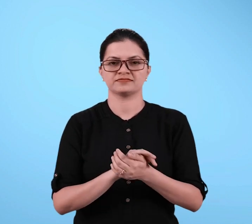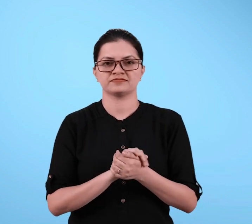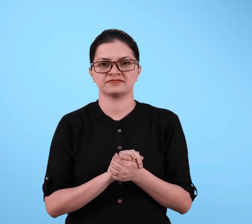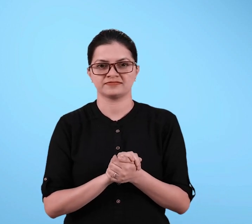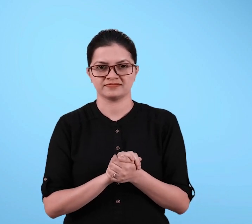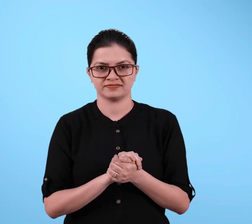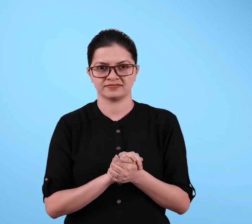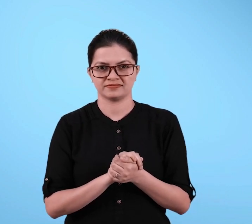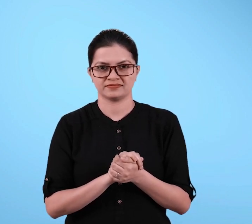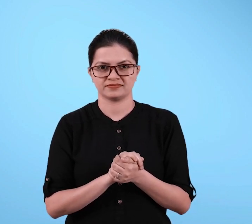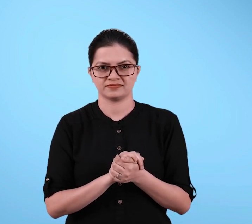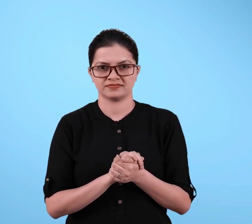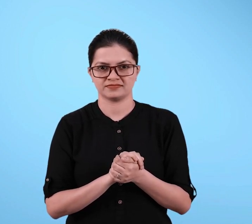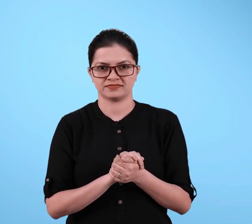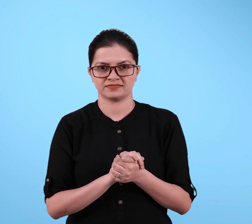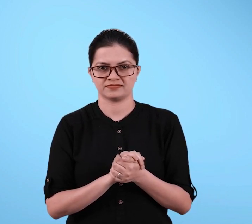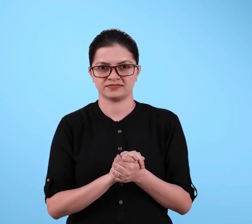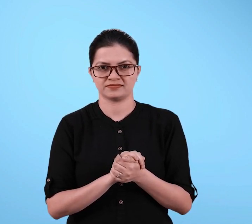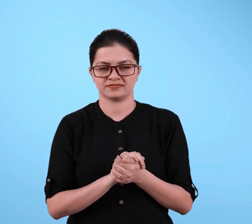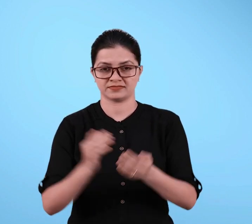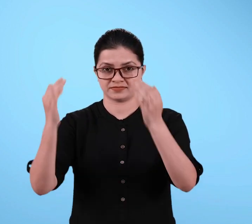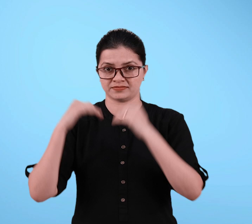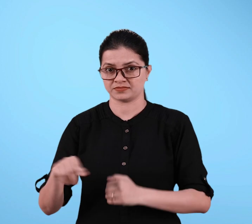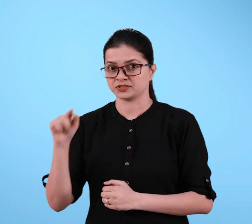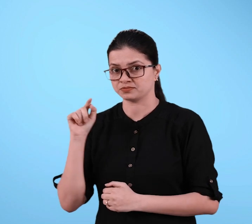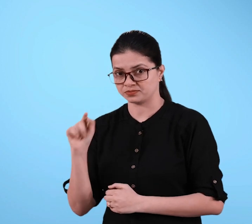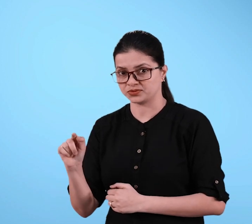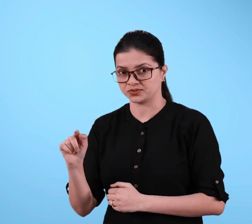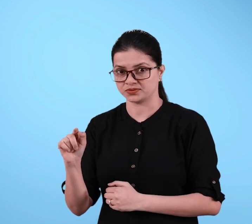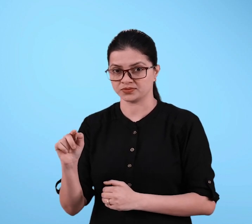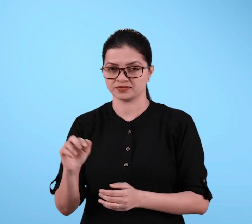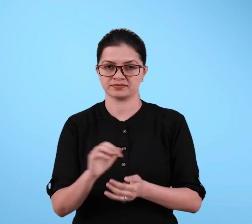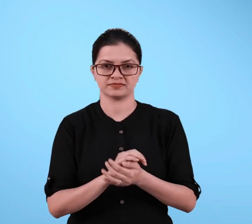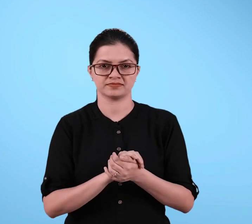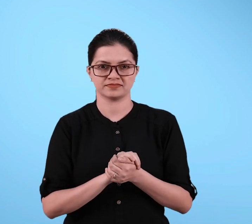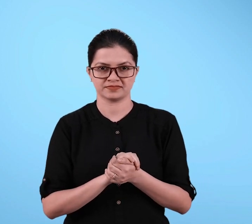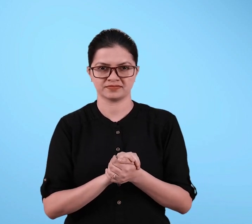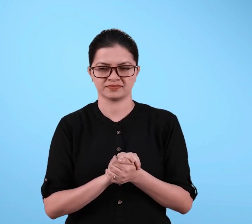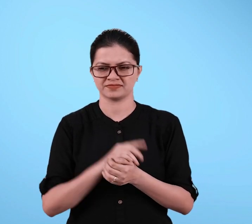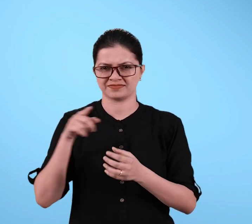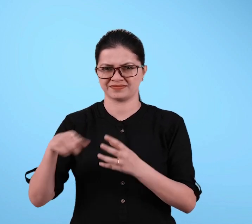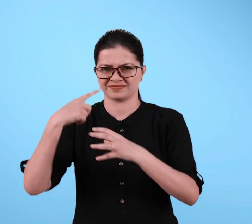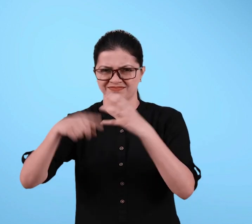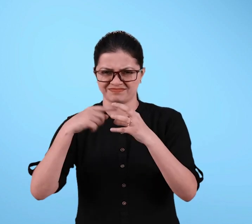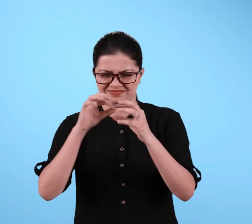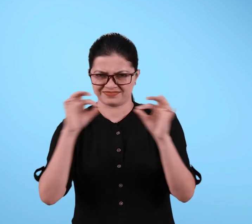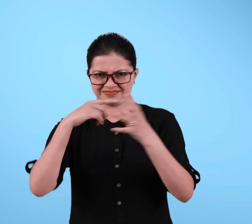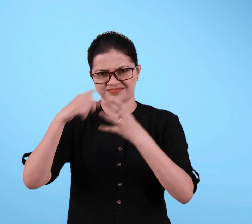nylon and polyester are some examples of synthetic fibers. While Fibers nylon